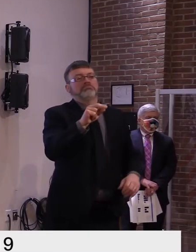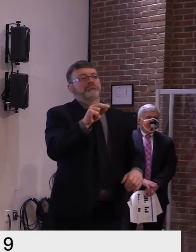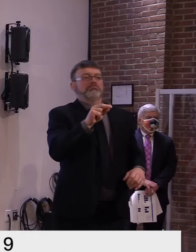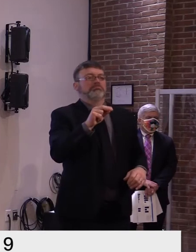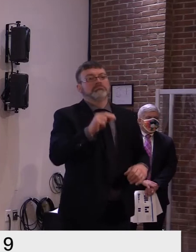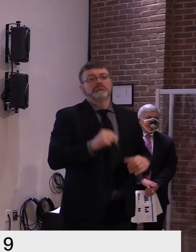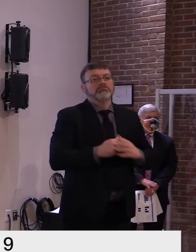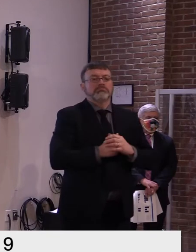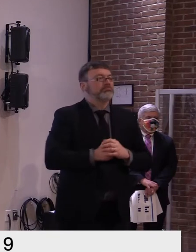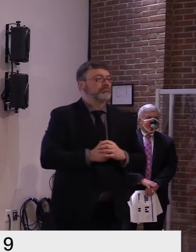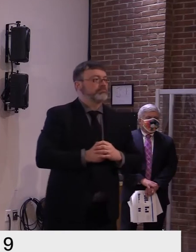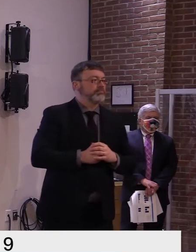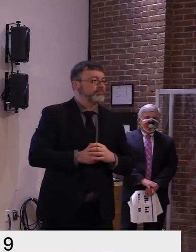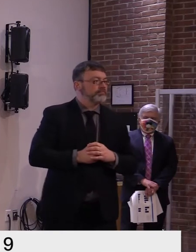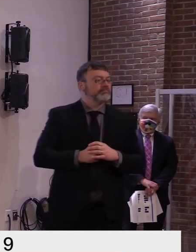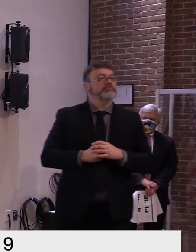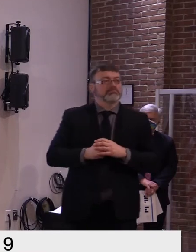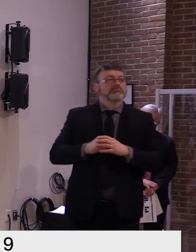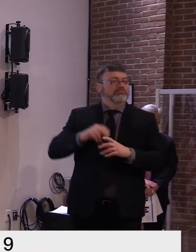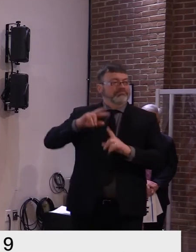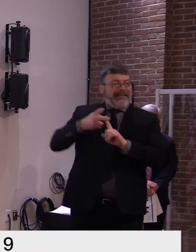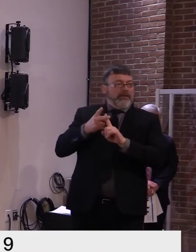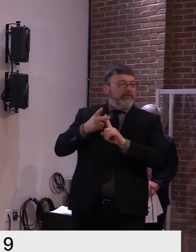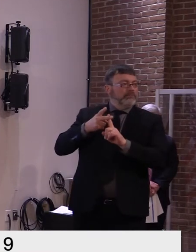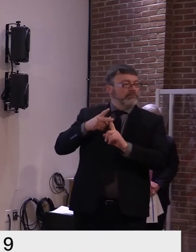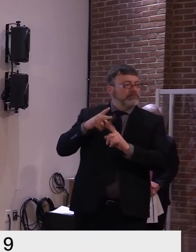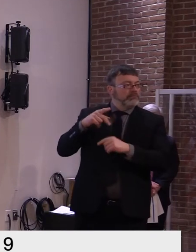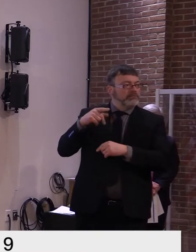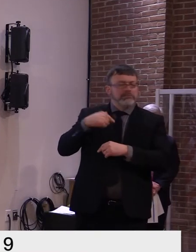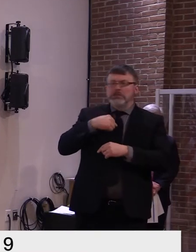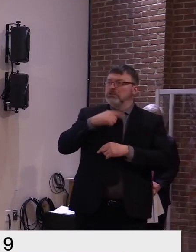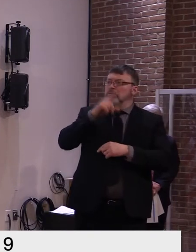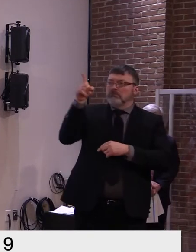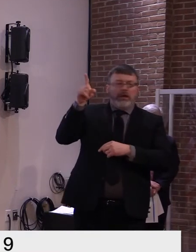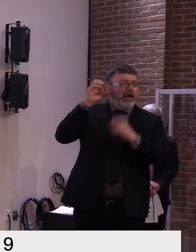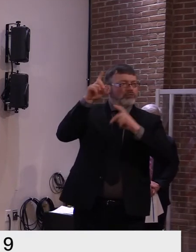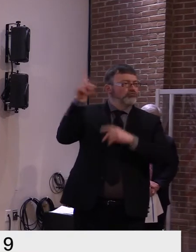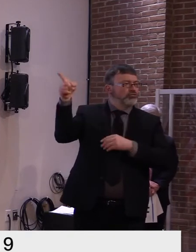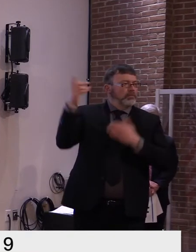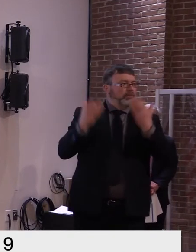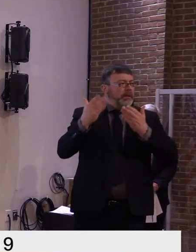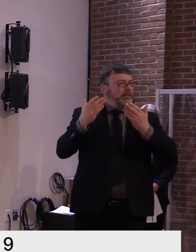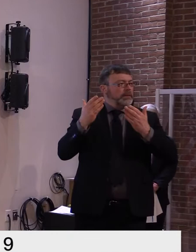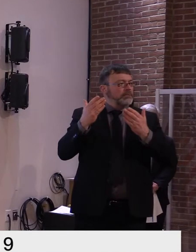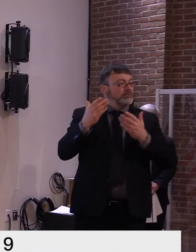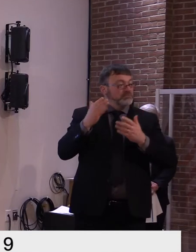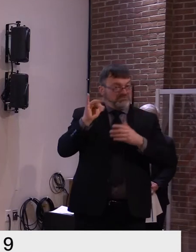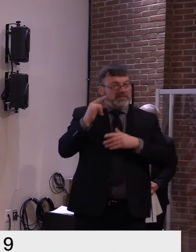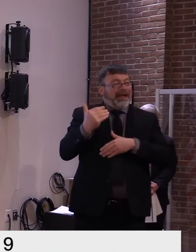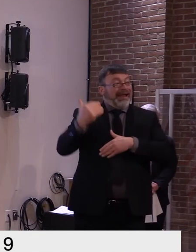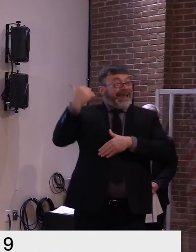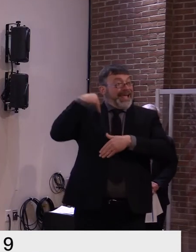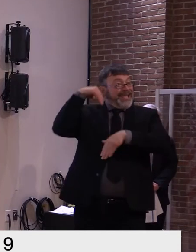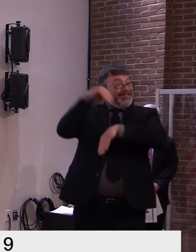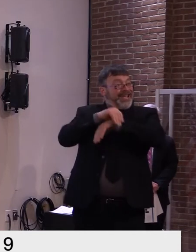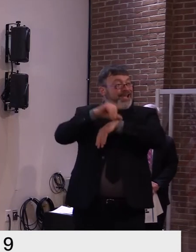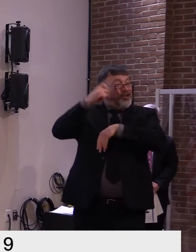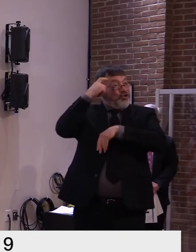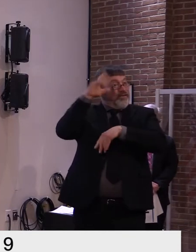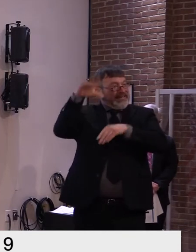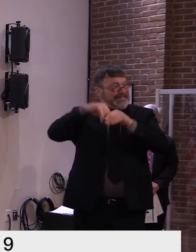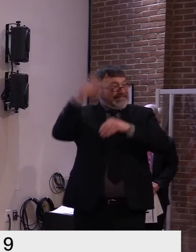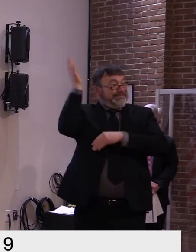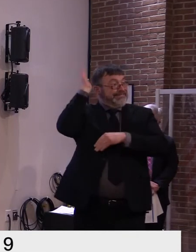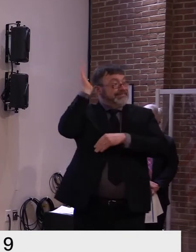for you and maybe for Secretary French as well. So last night, Governor Scott said that he hopes to have students back in the classroom